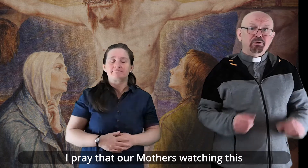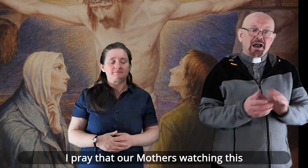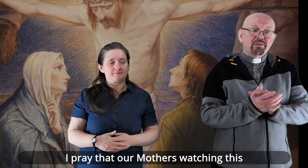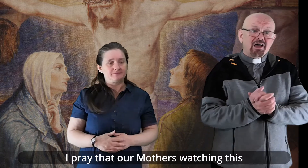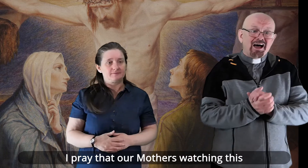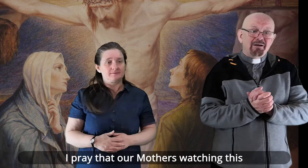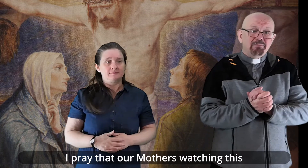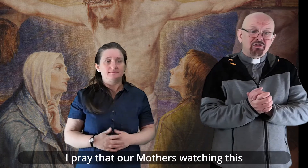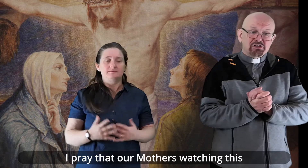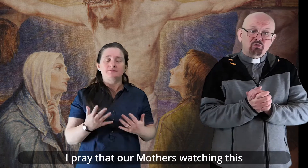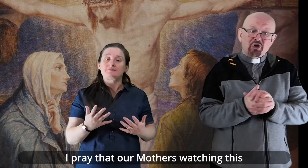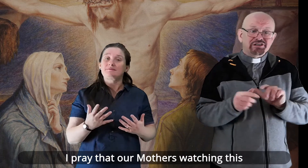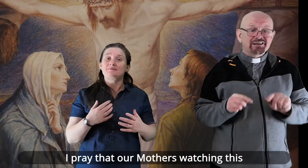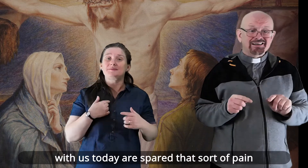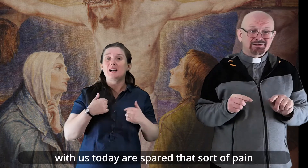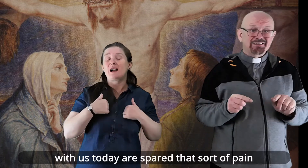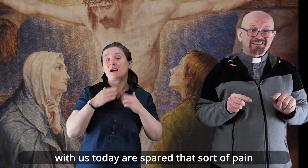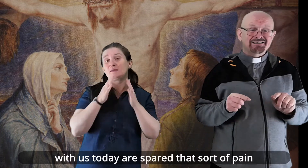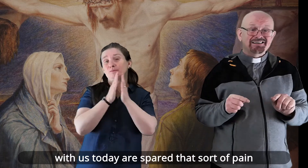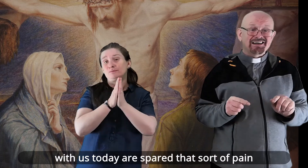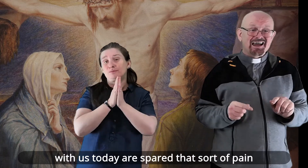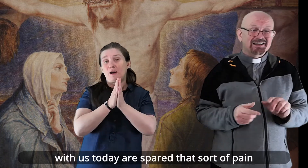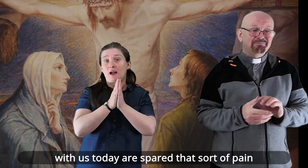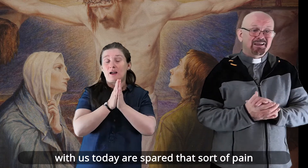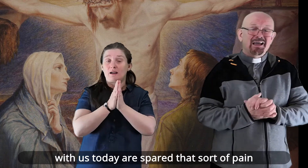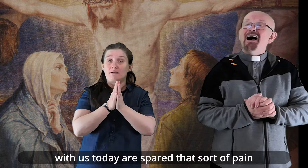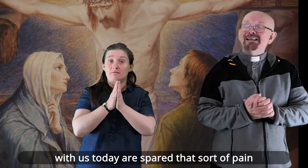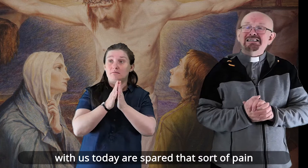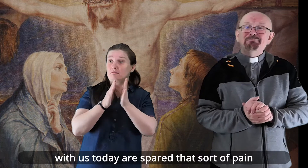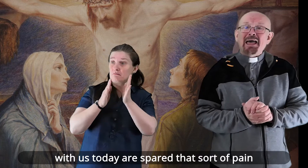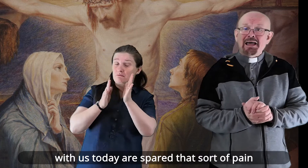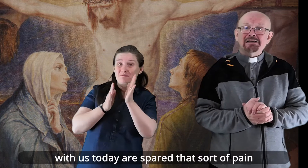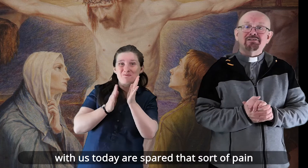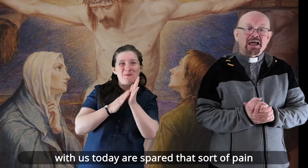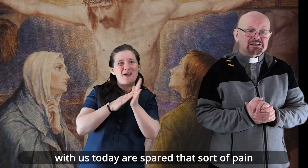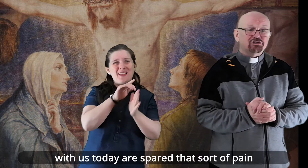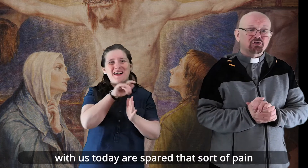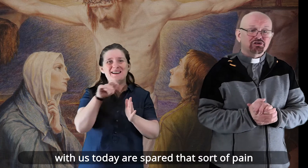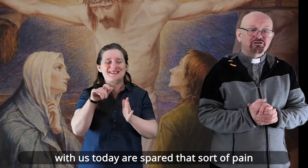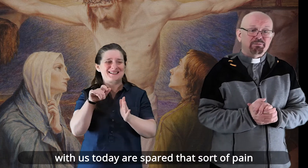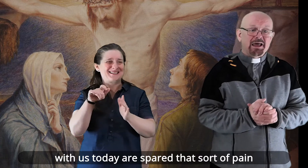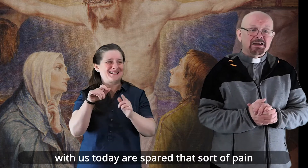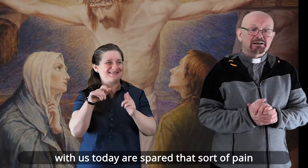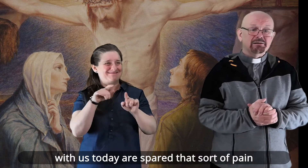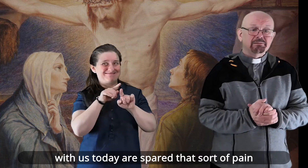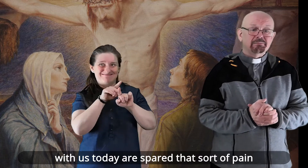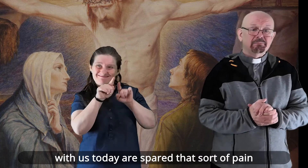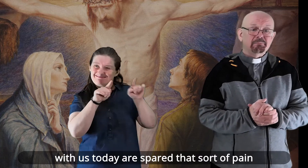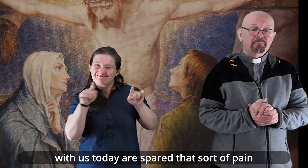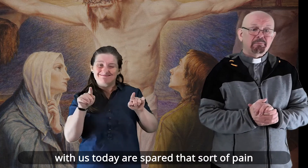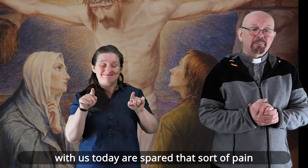I pray that our mothers watching this with us today are spared that sort of pain.